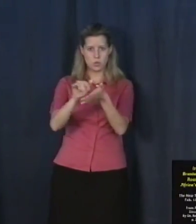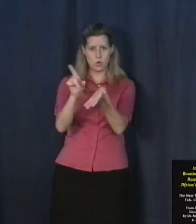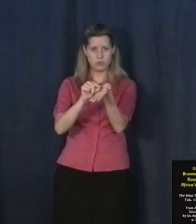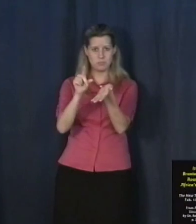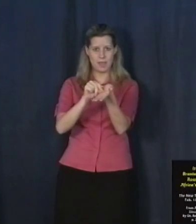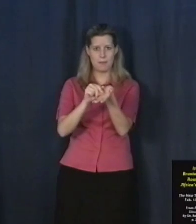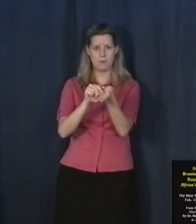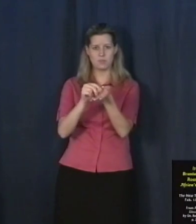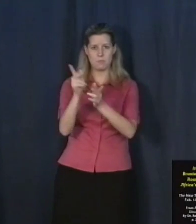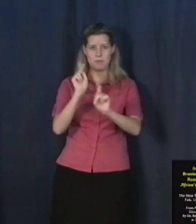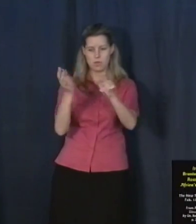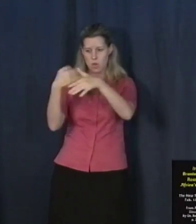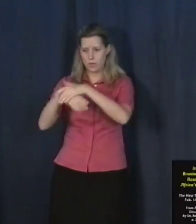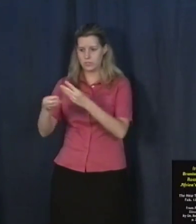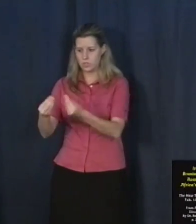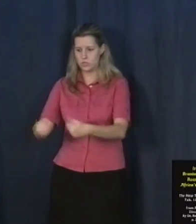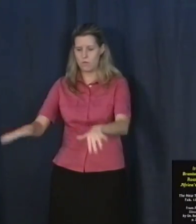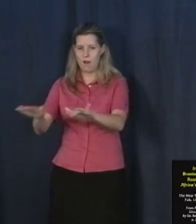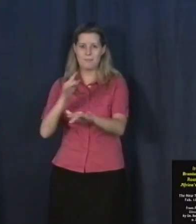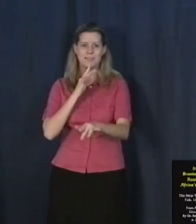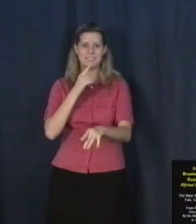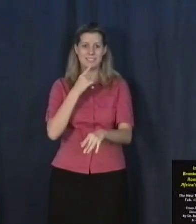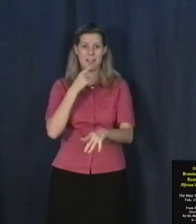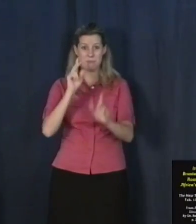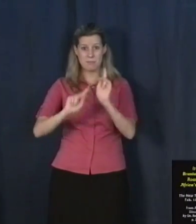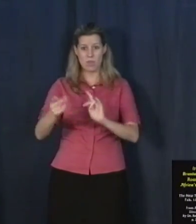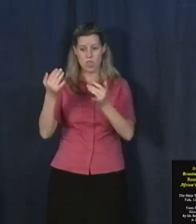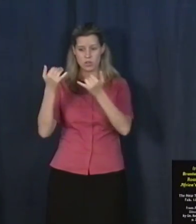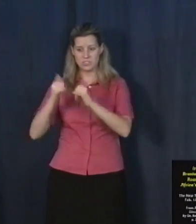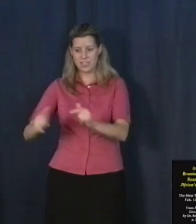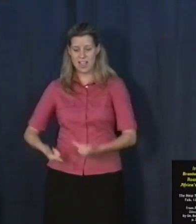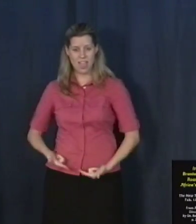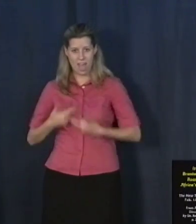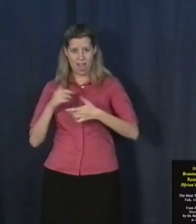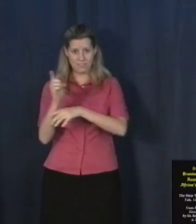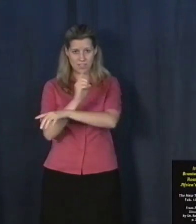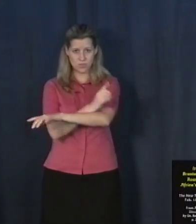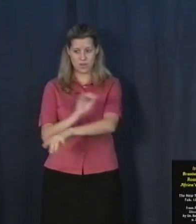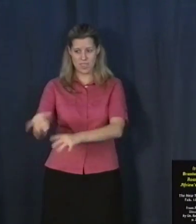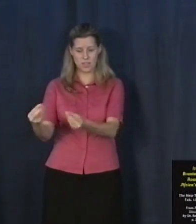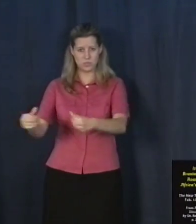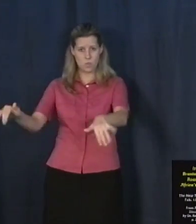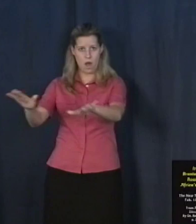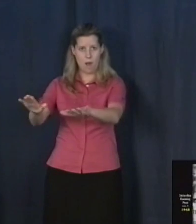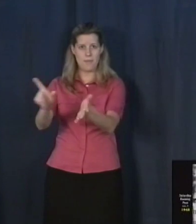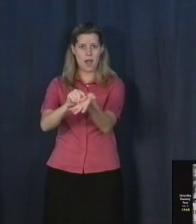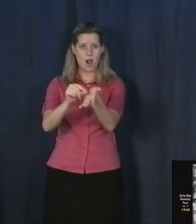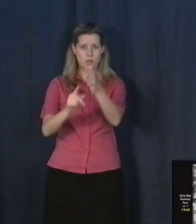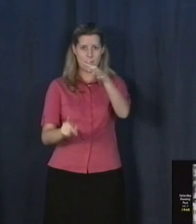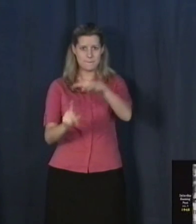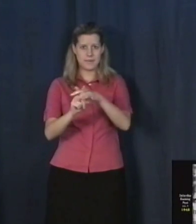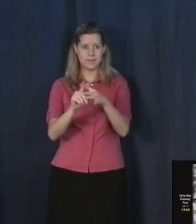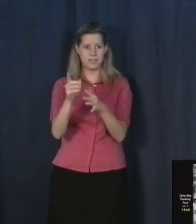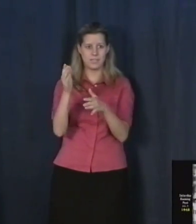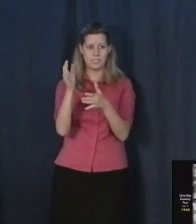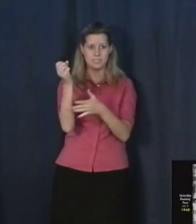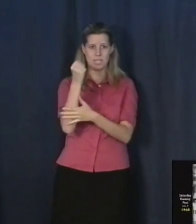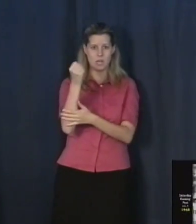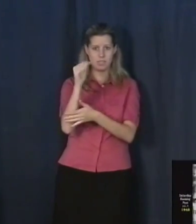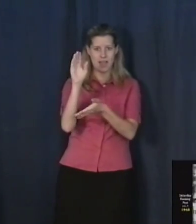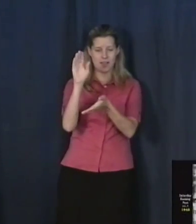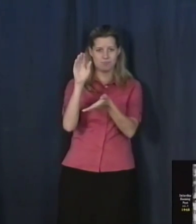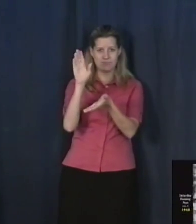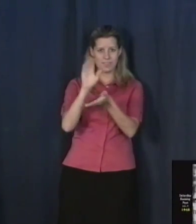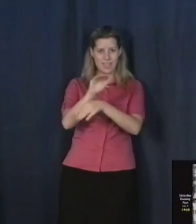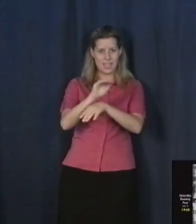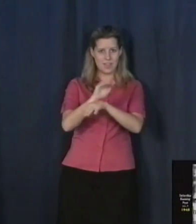had gone into the swamp, and they said, folks, there are dinosaurs still alive in that swamp. This article appeared in the Saturday Evening Post,